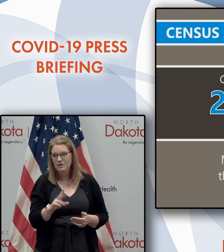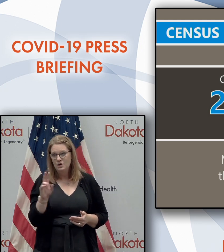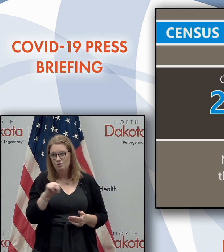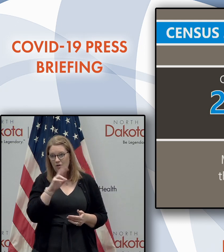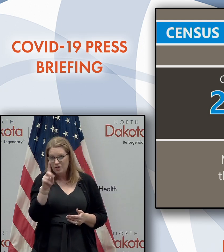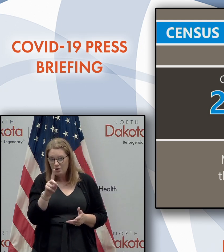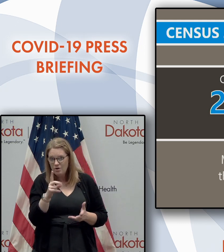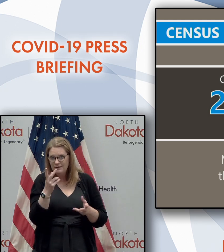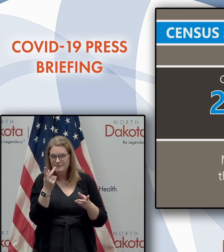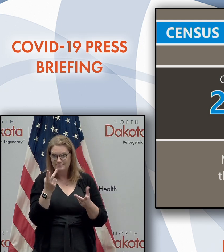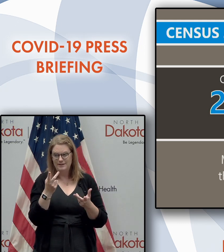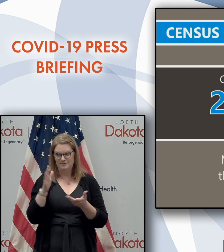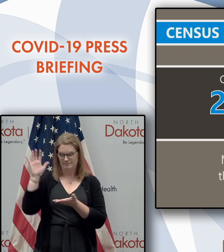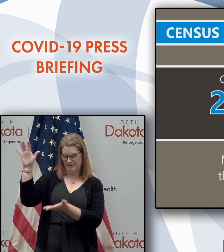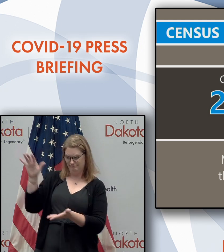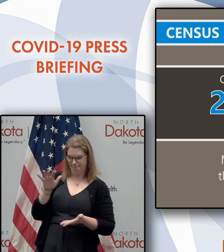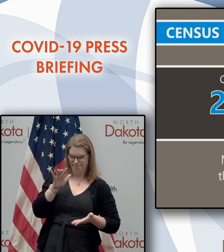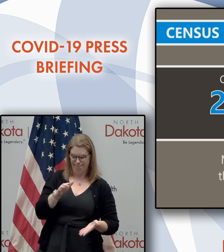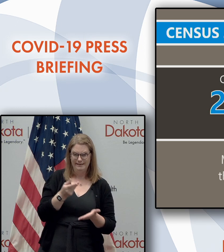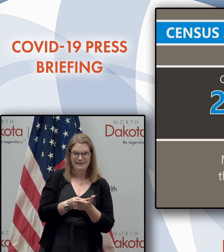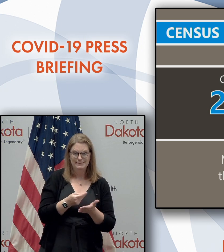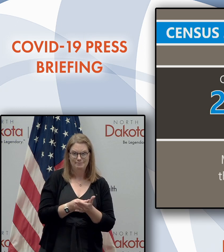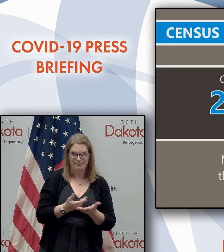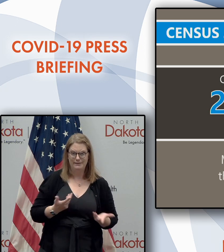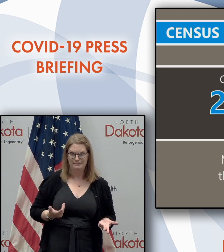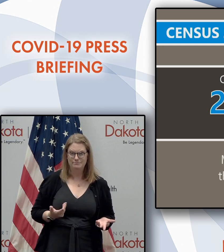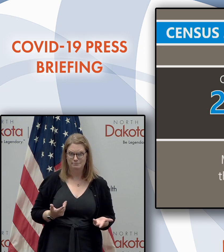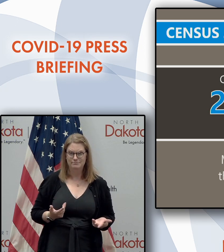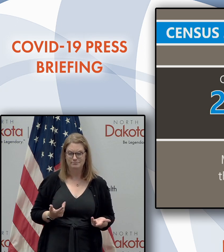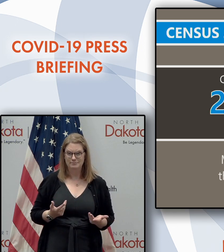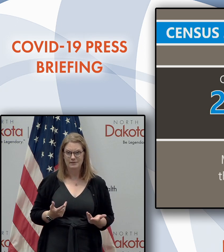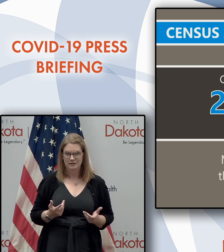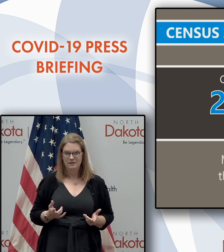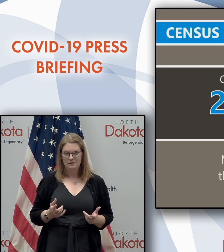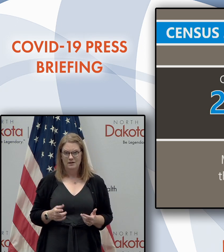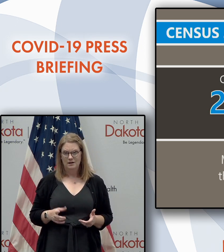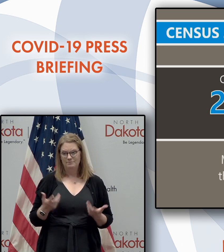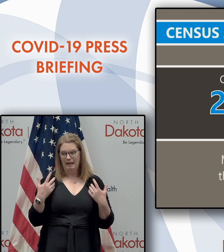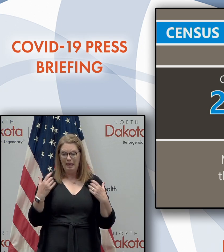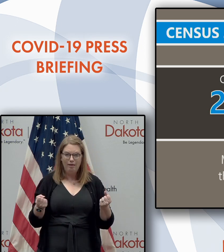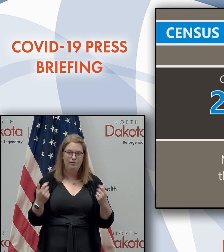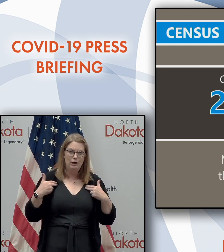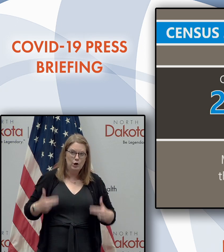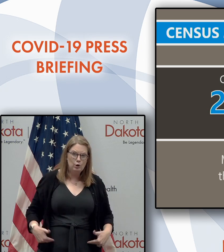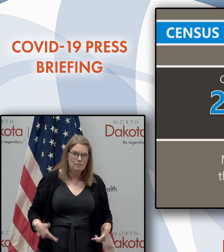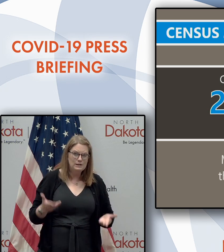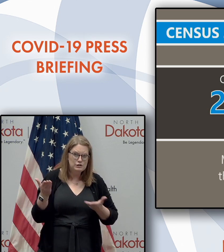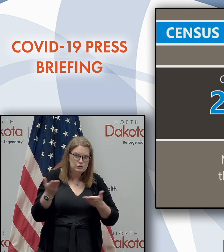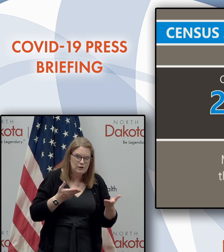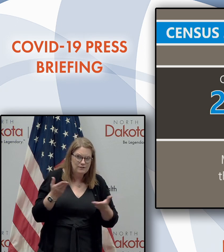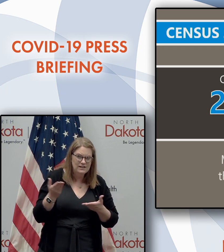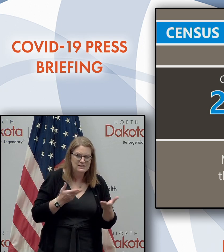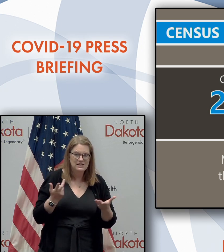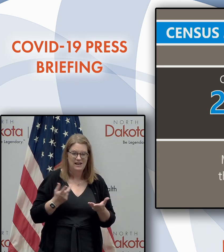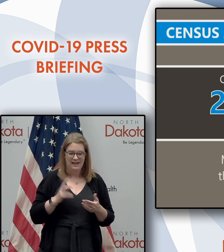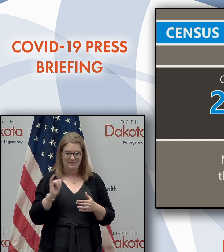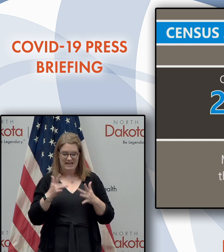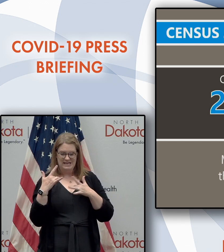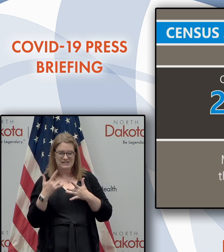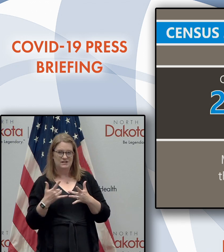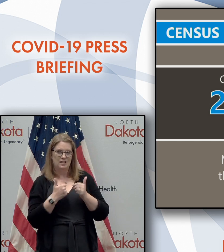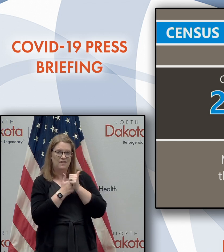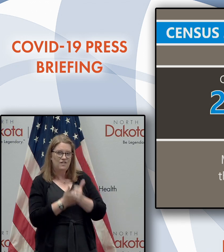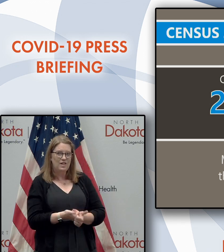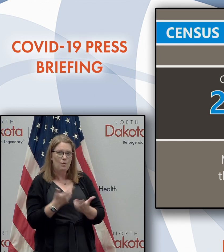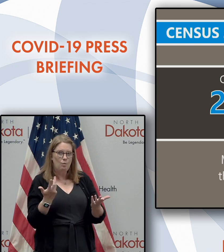of all kinds of formulas that are out for, in whether the health or human service formulas are often built around census, and that goes